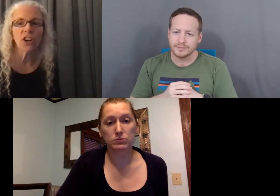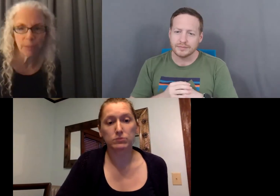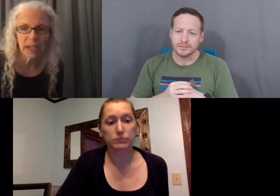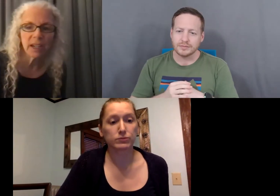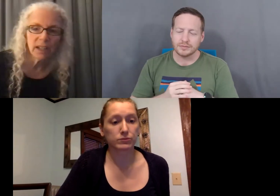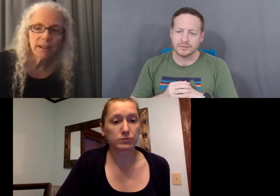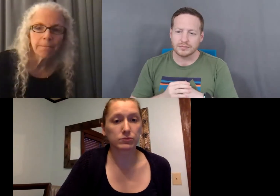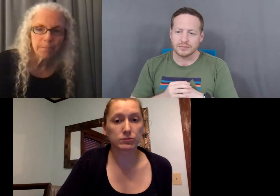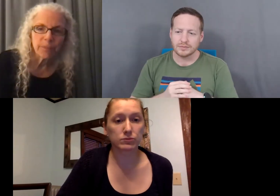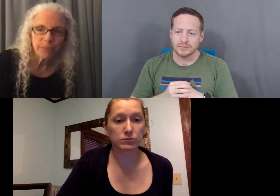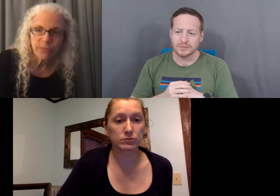argument.